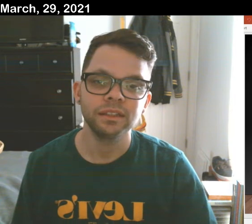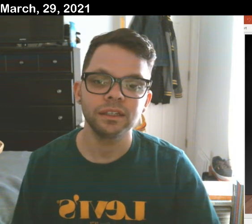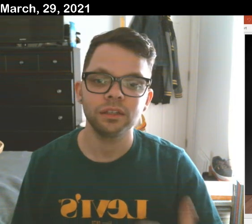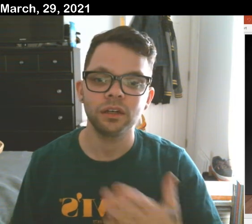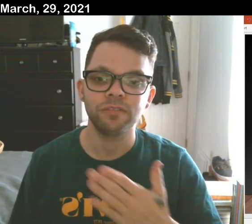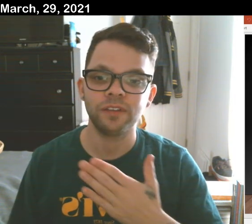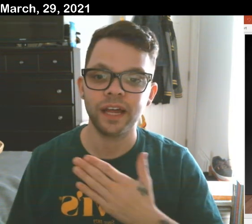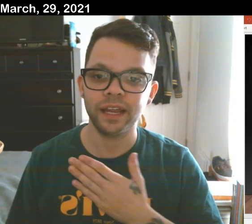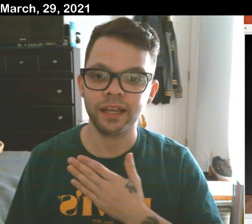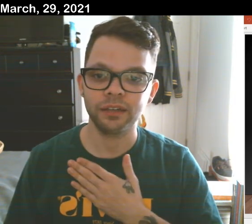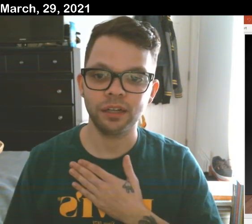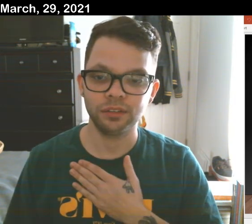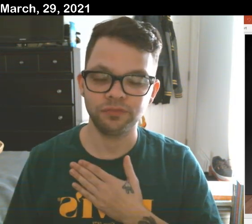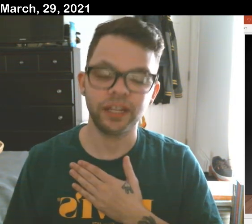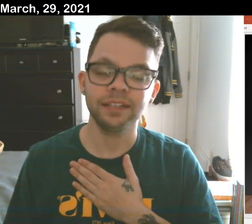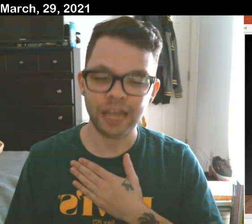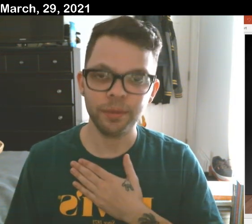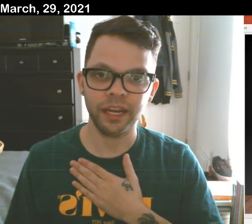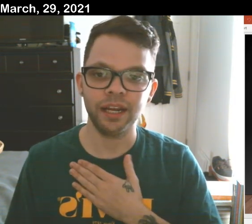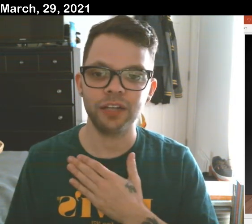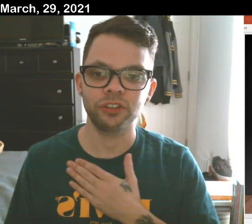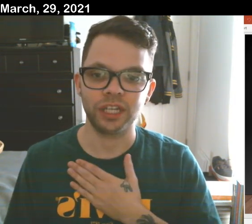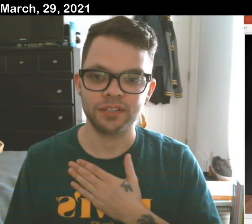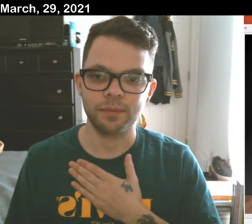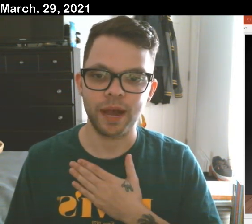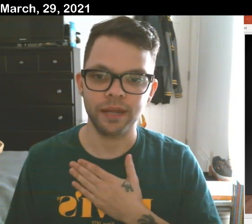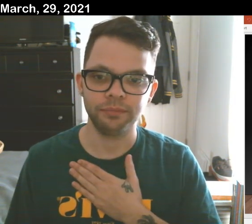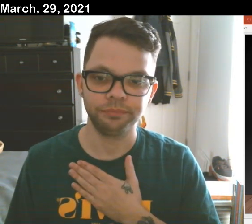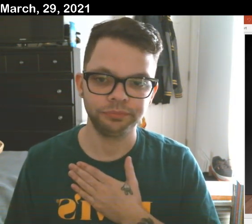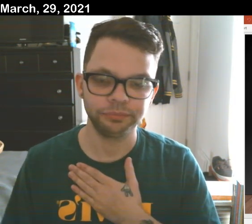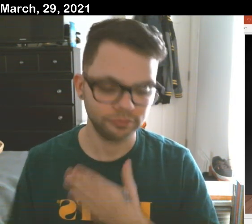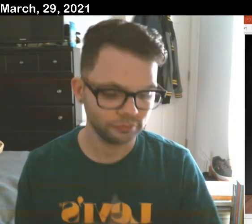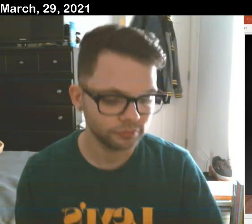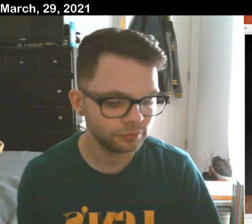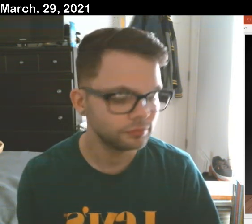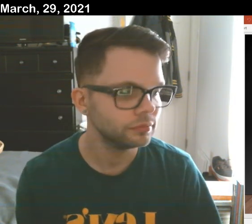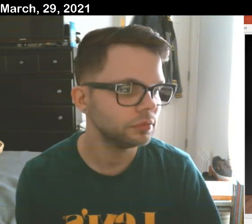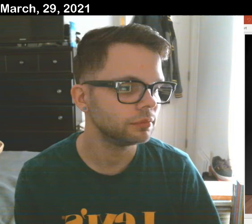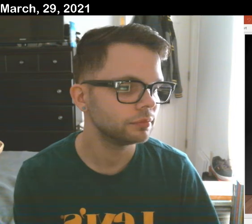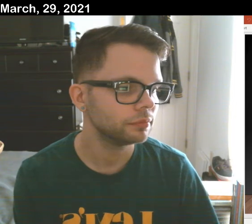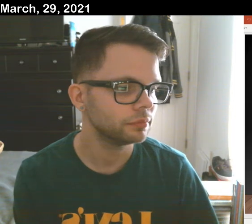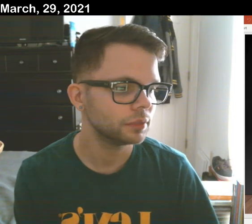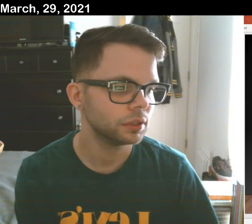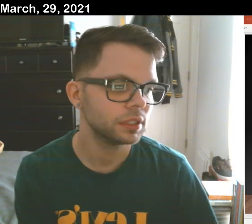My, a flat hand, flat dominant hand on your chest. My.